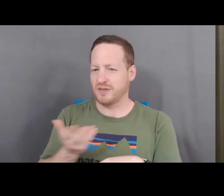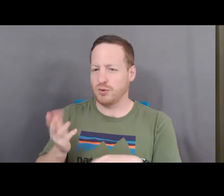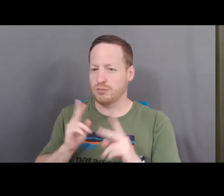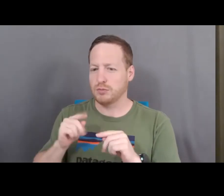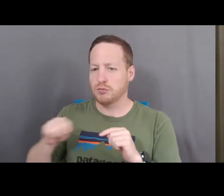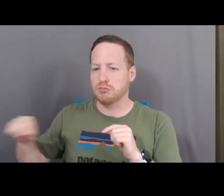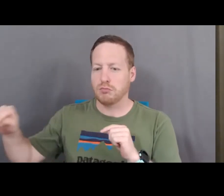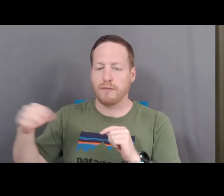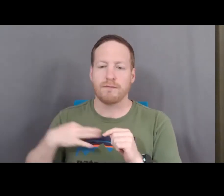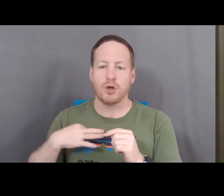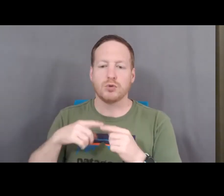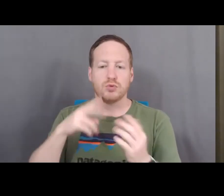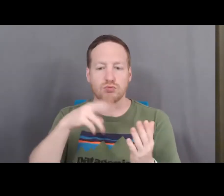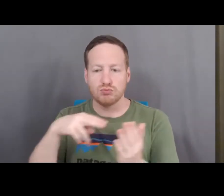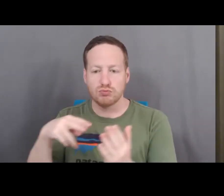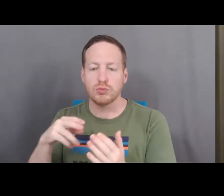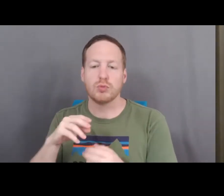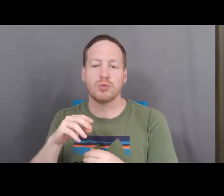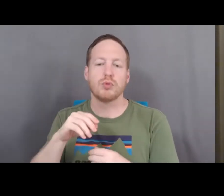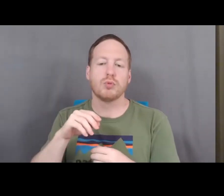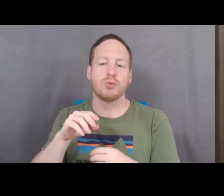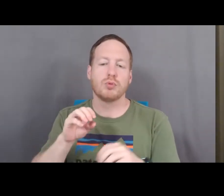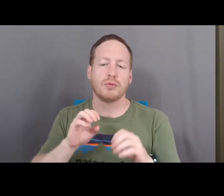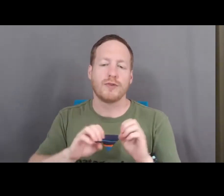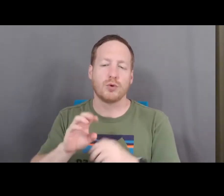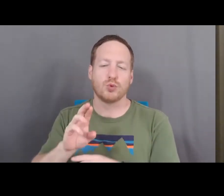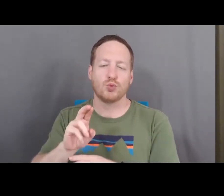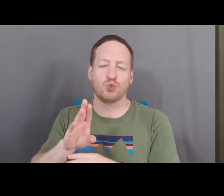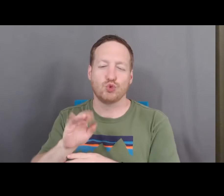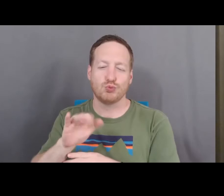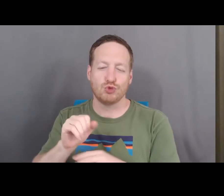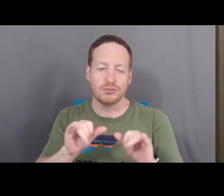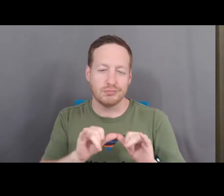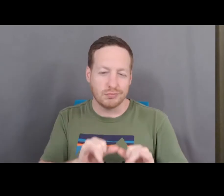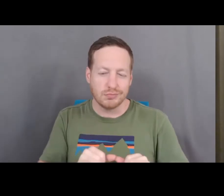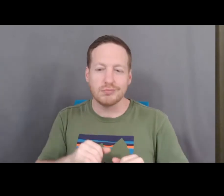and to make sure that some of the people, we could read the